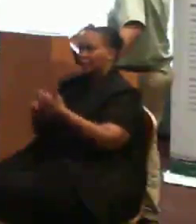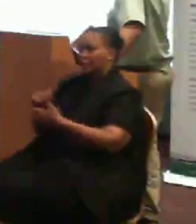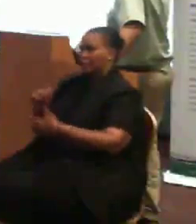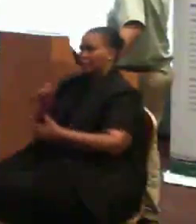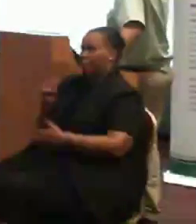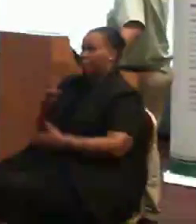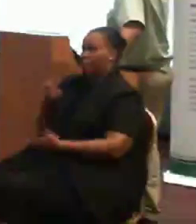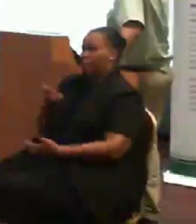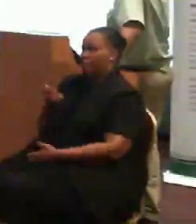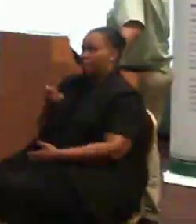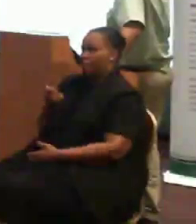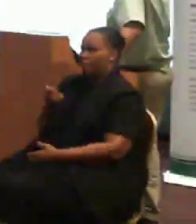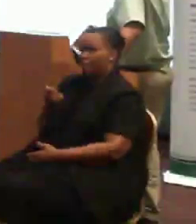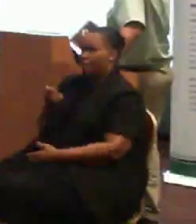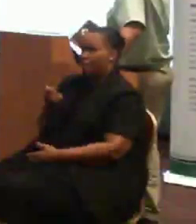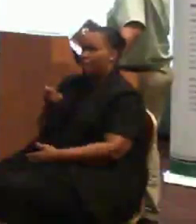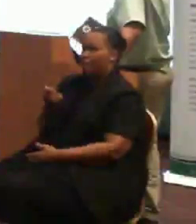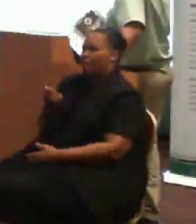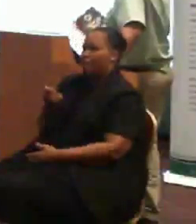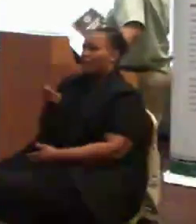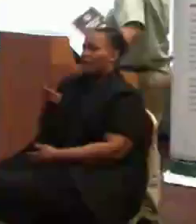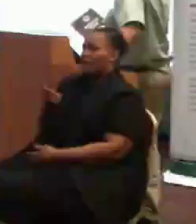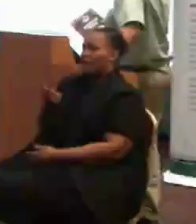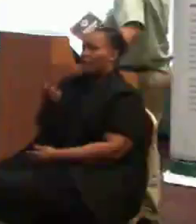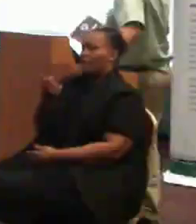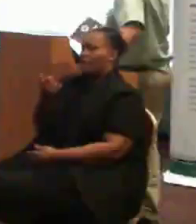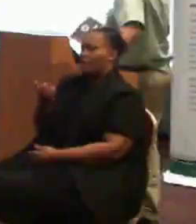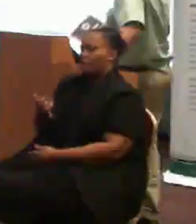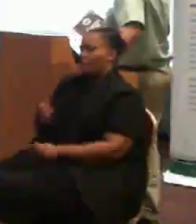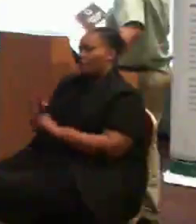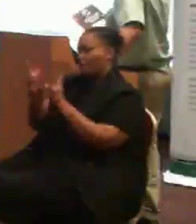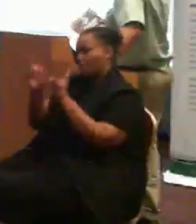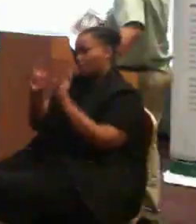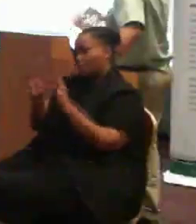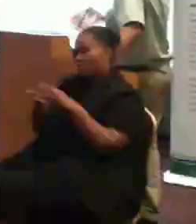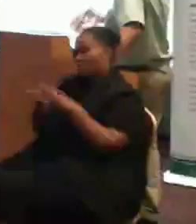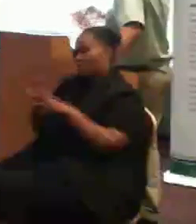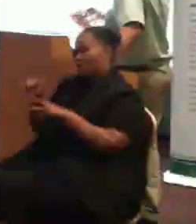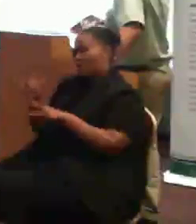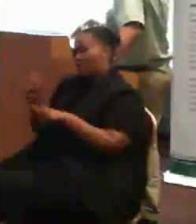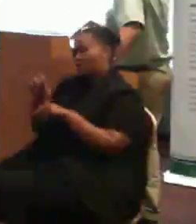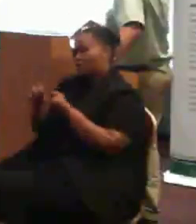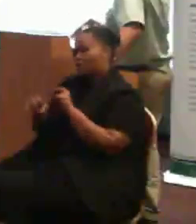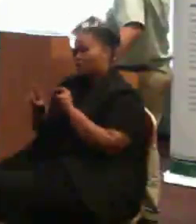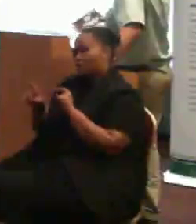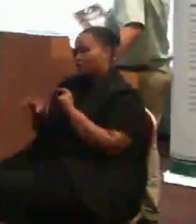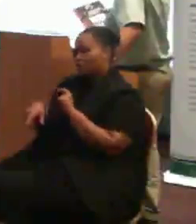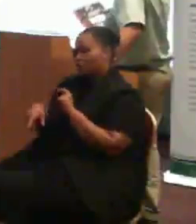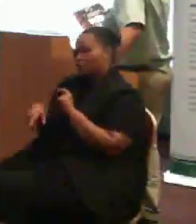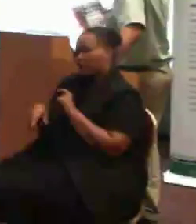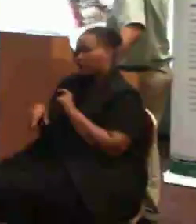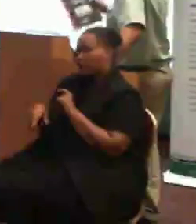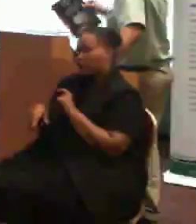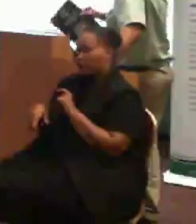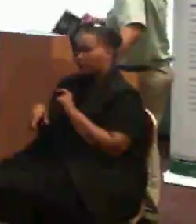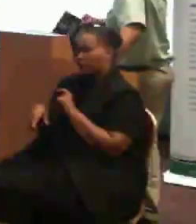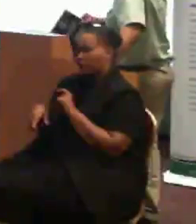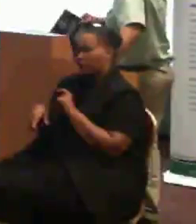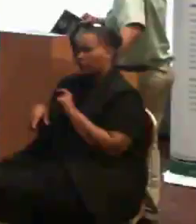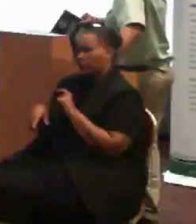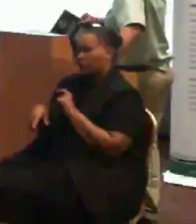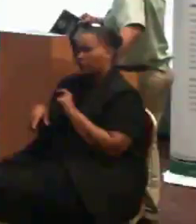have also limitations. So Eskom have to find a way to fix the problem themselves, to make this